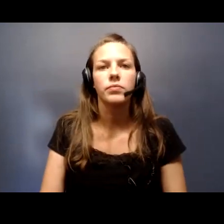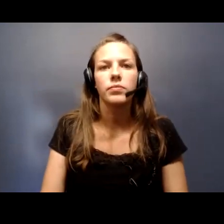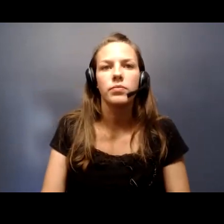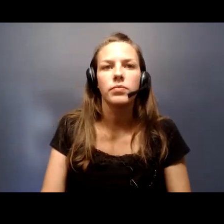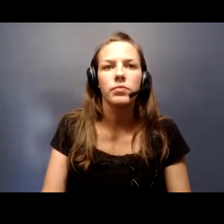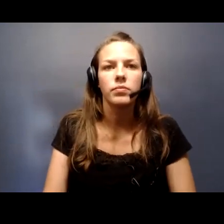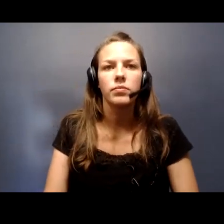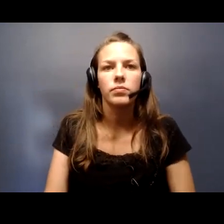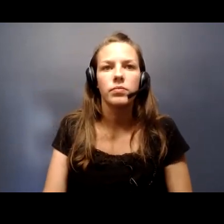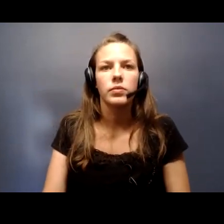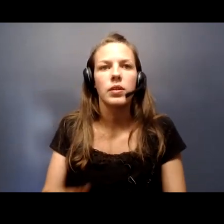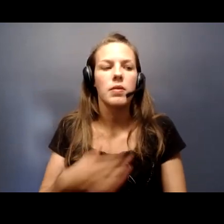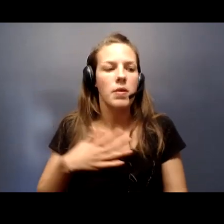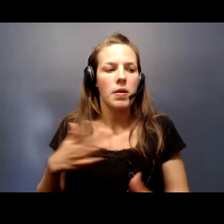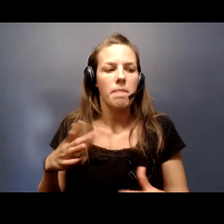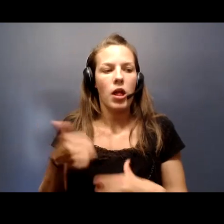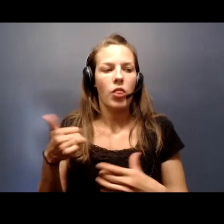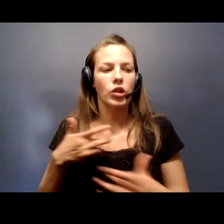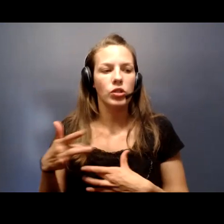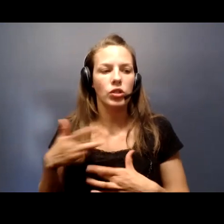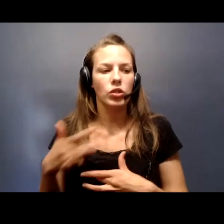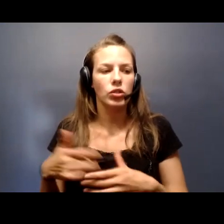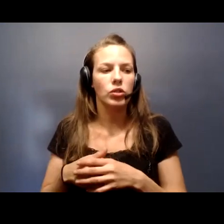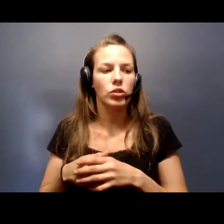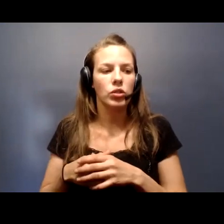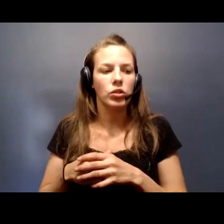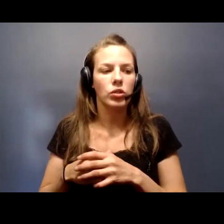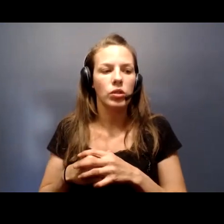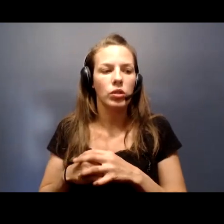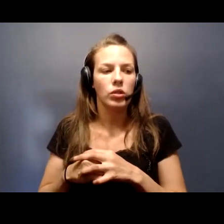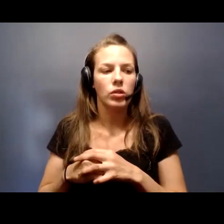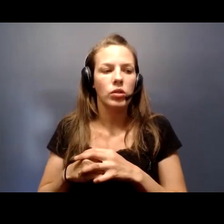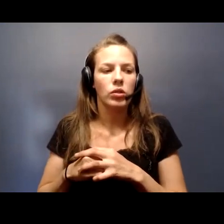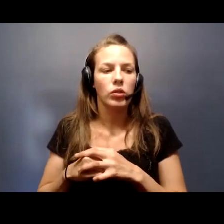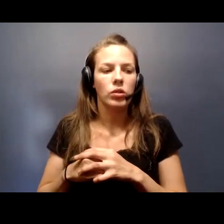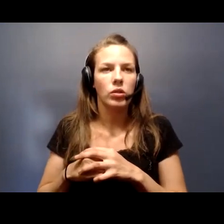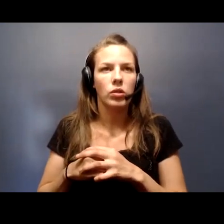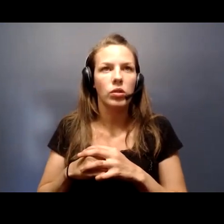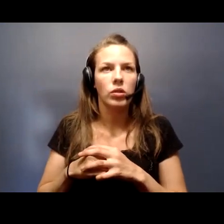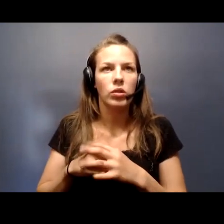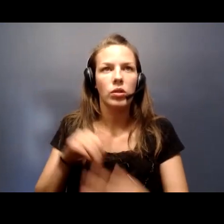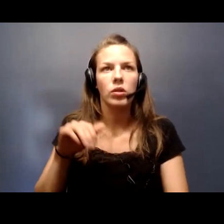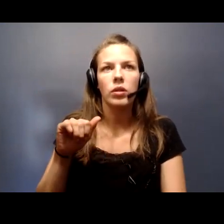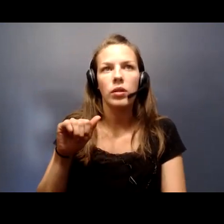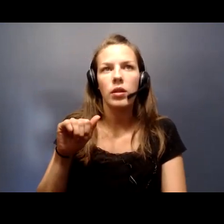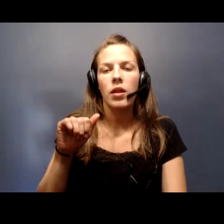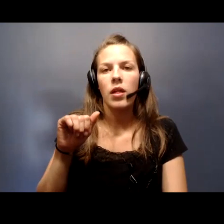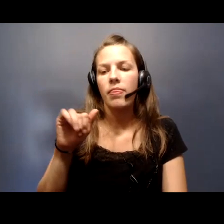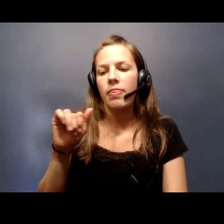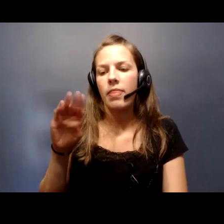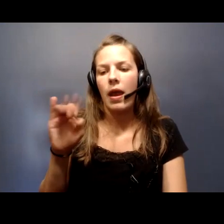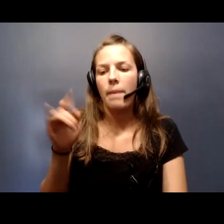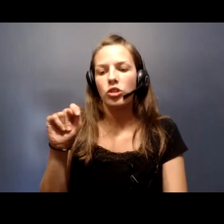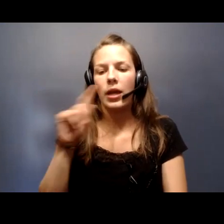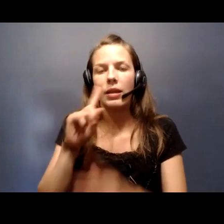My other major concern at this point is the abject absence of